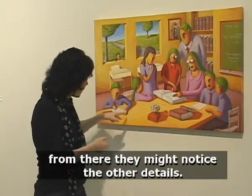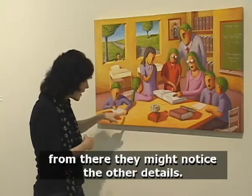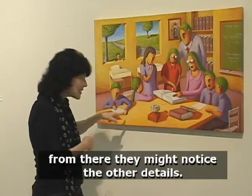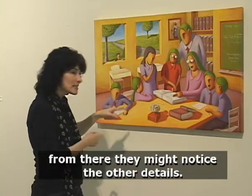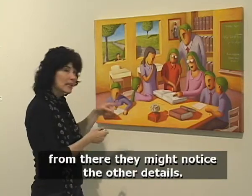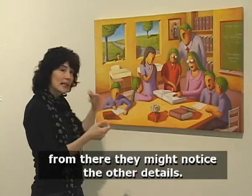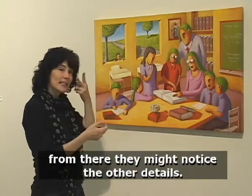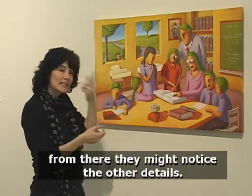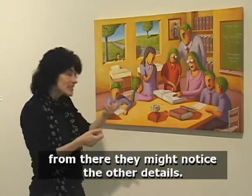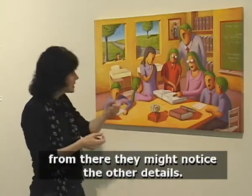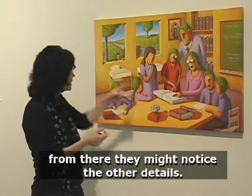other details.